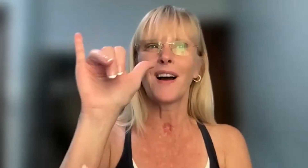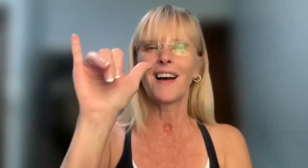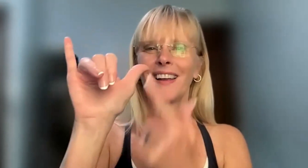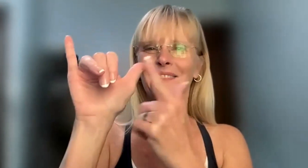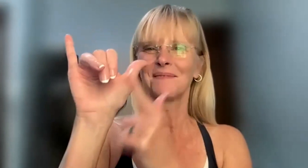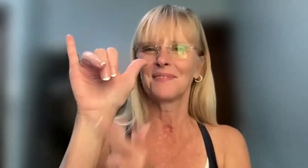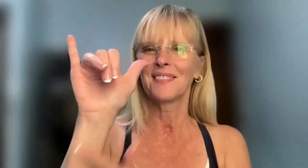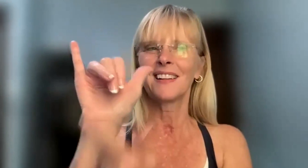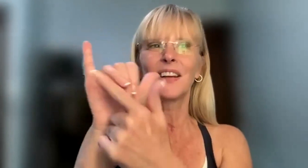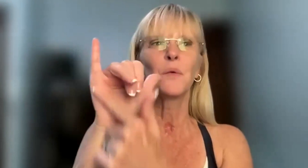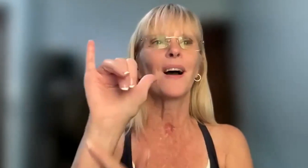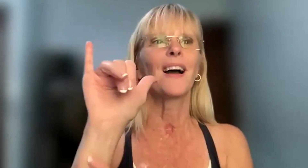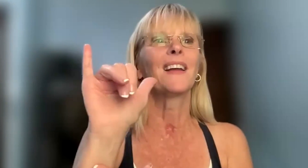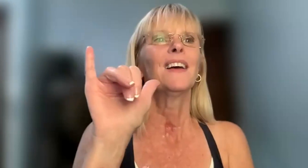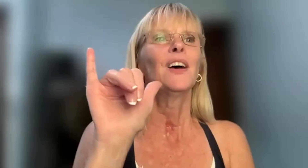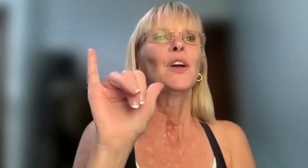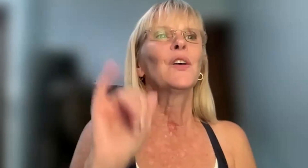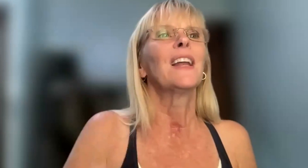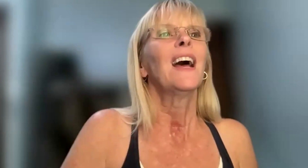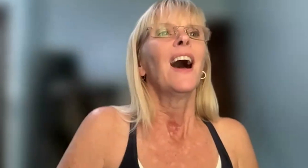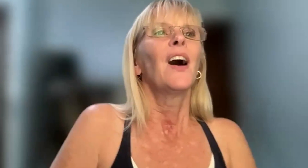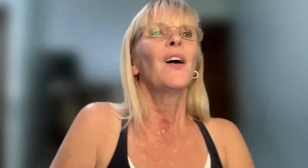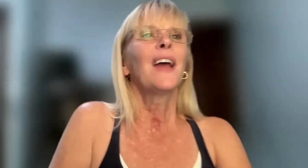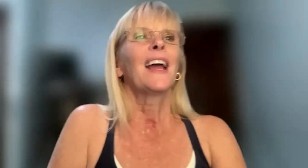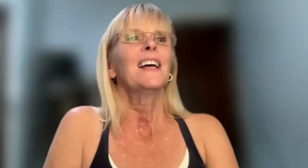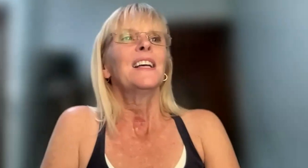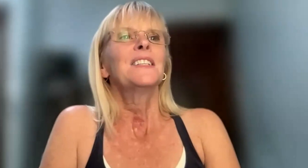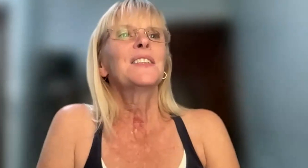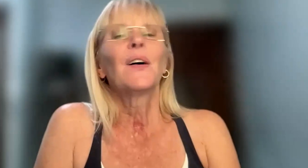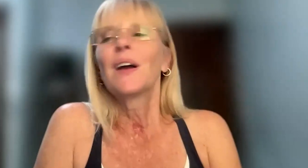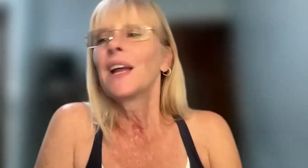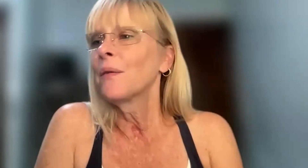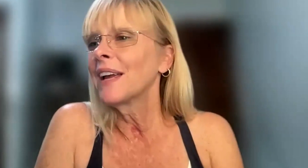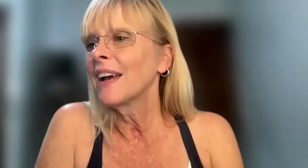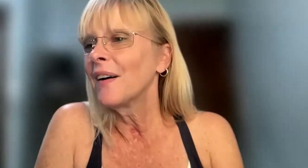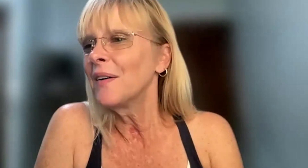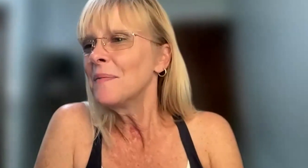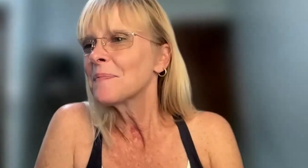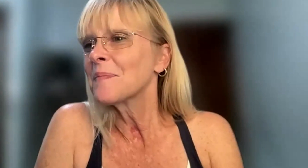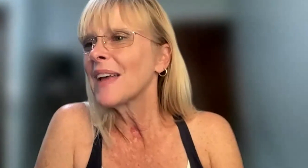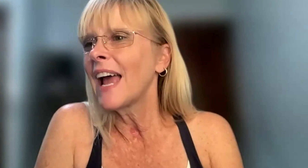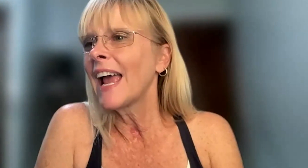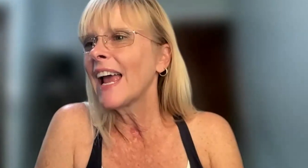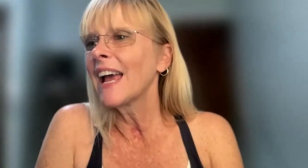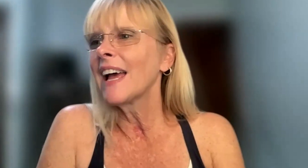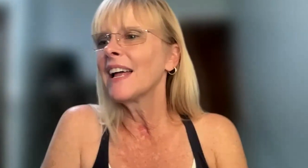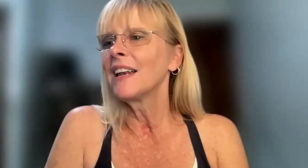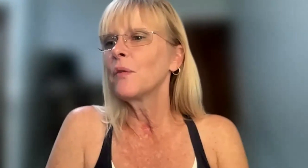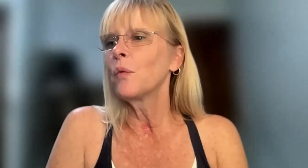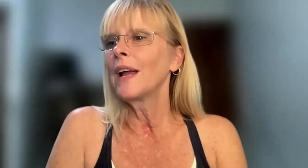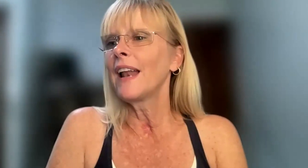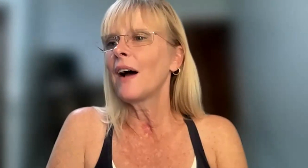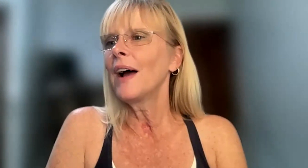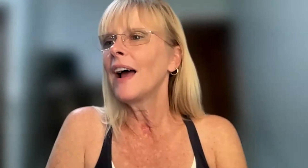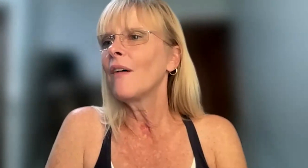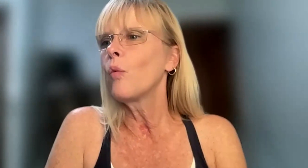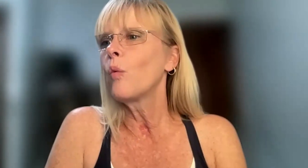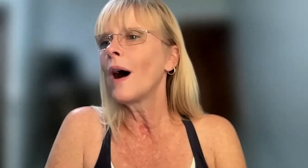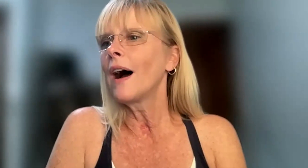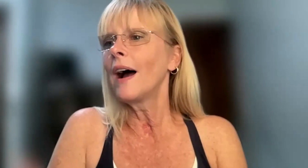Y. Letter Y. Good. Okay, so here we go. And we now have Y